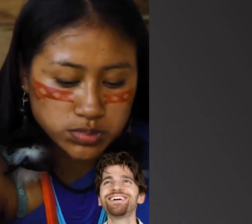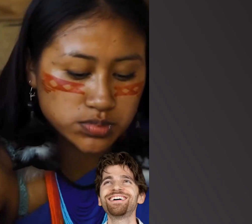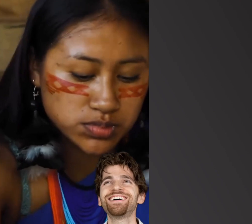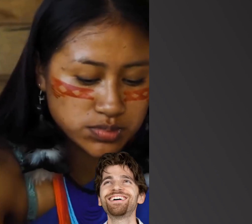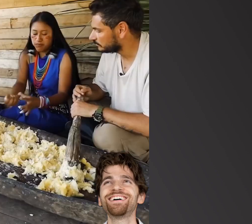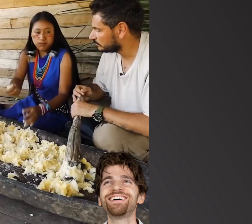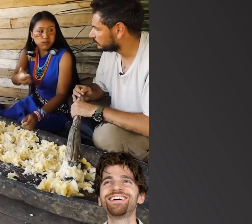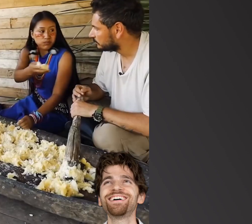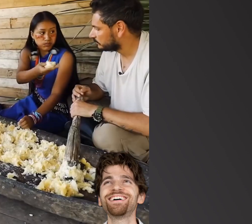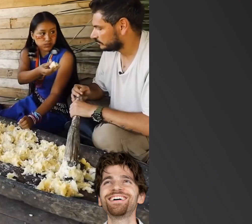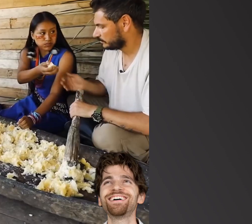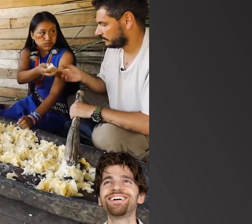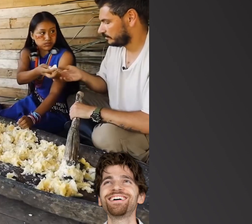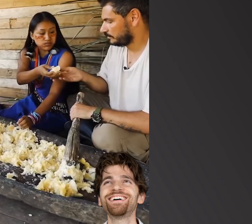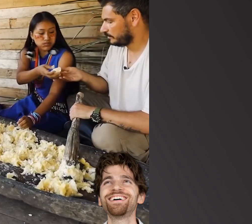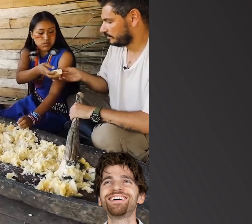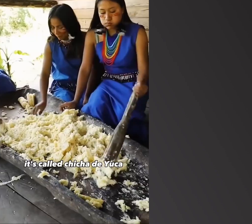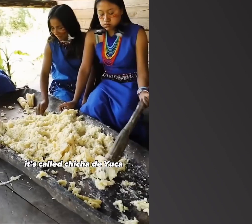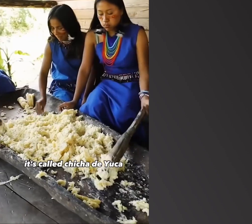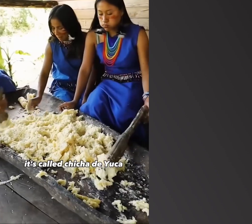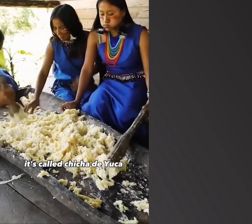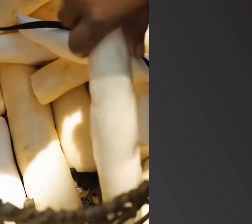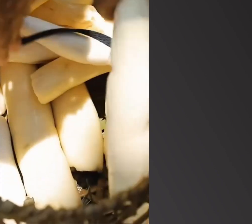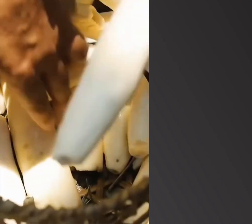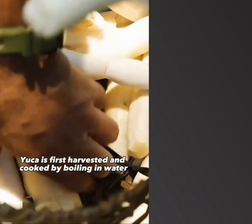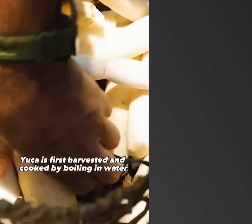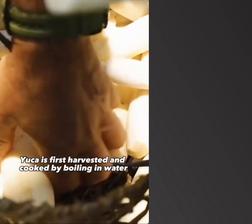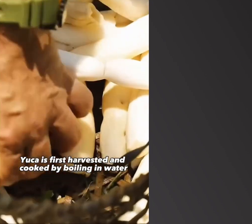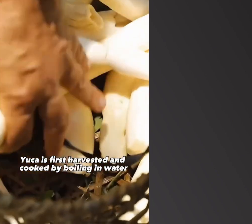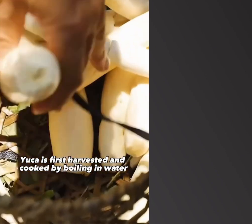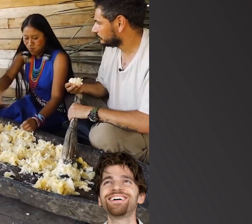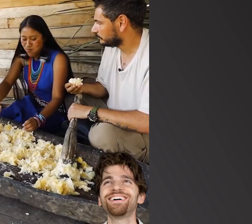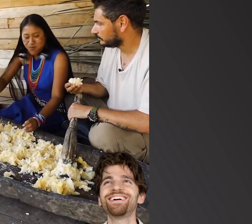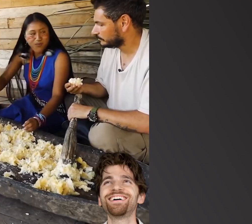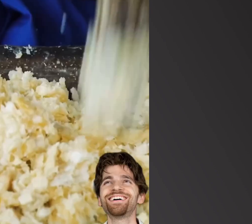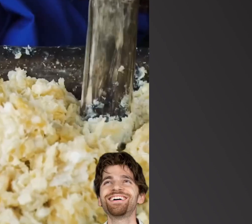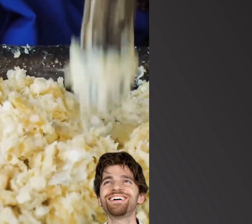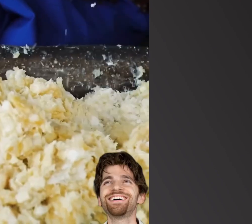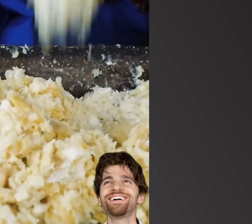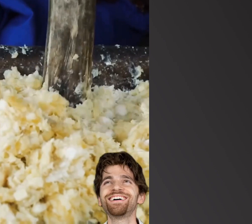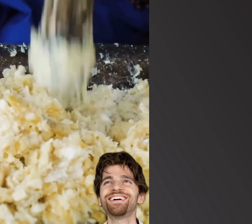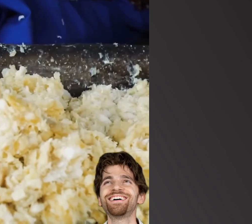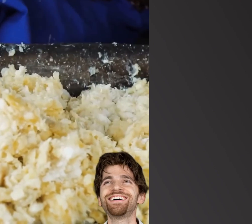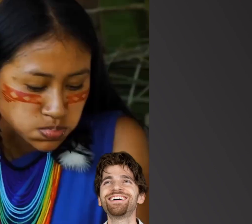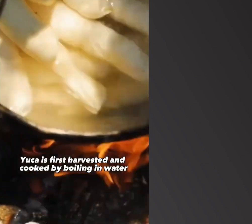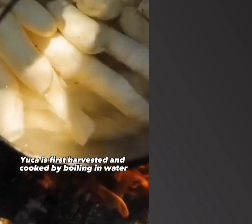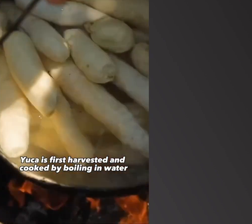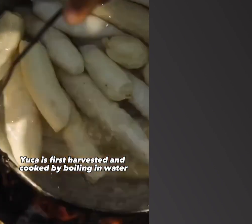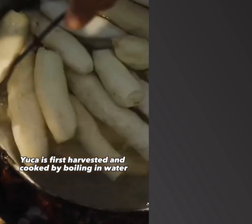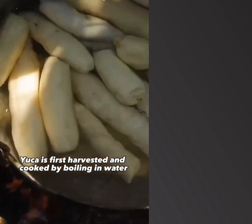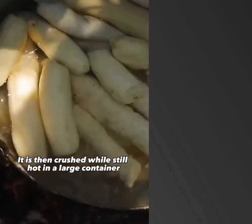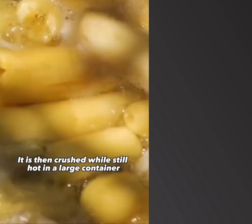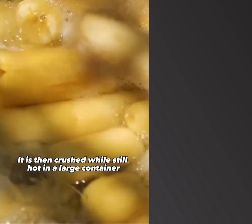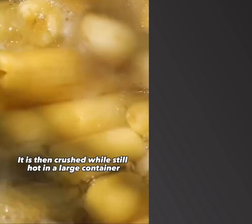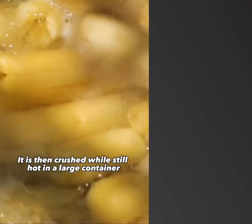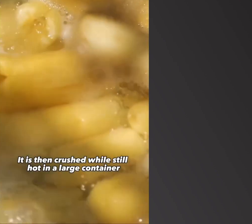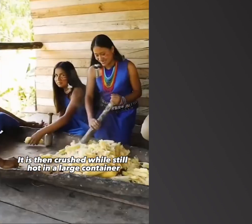Grazie a Super Sputazza, ha il compito di yucca. The yucca is in una gondola rivestita di olio in water. It is then crushed